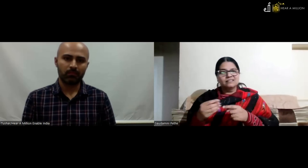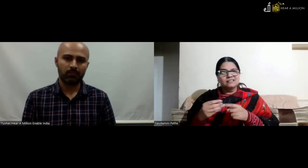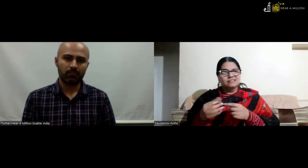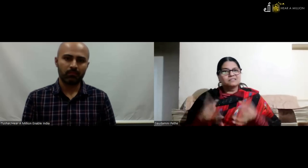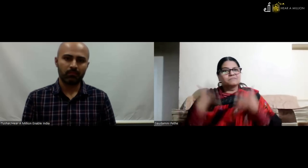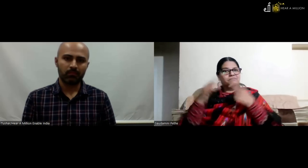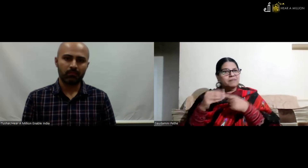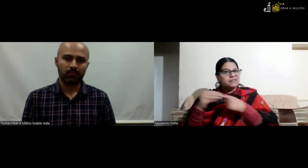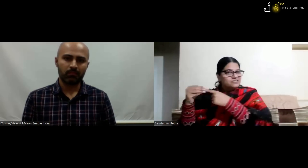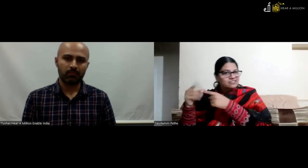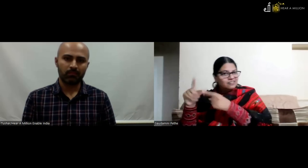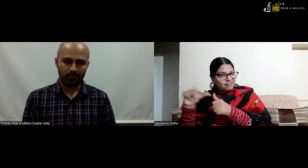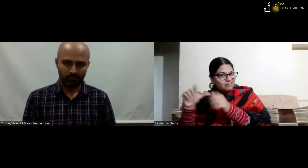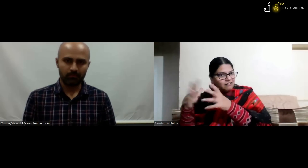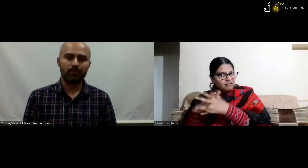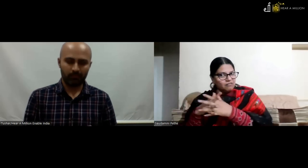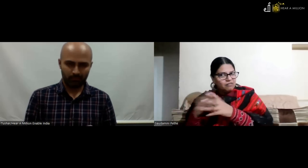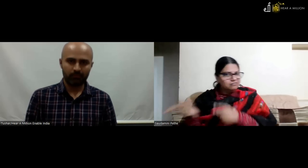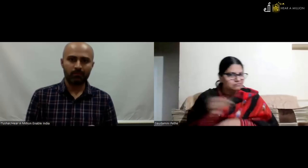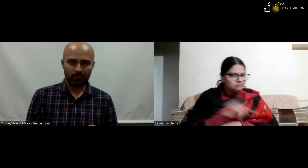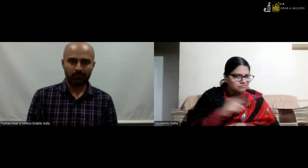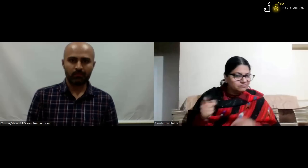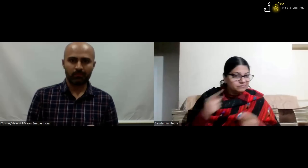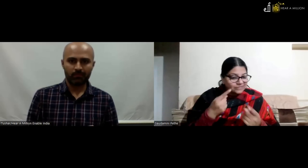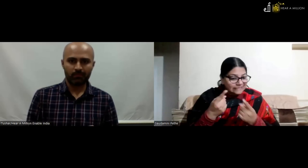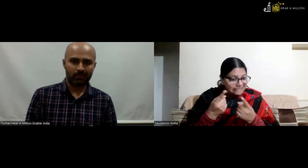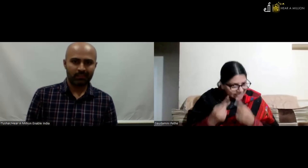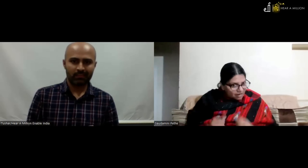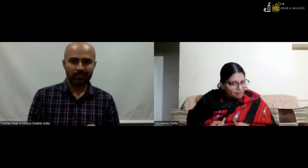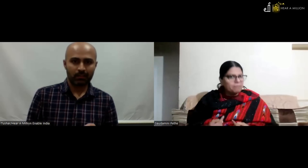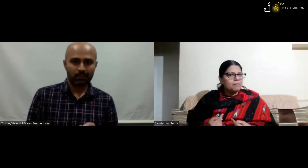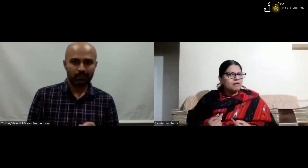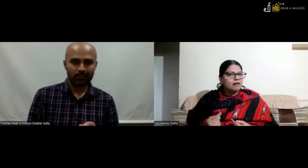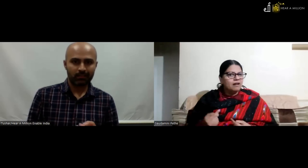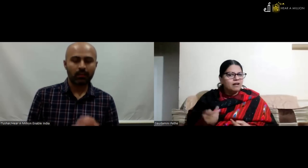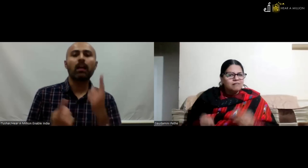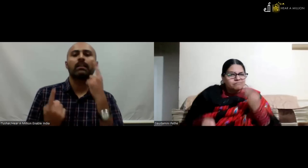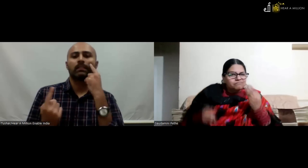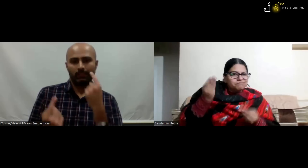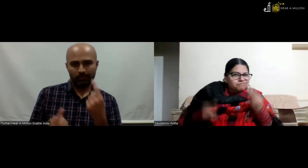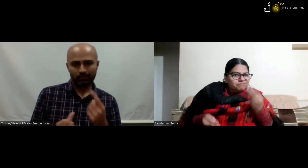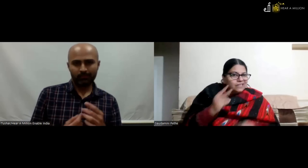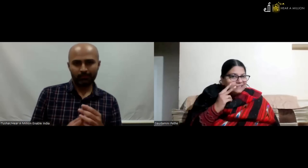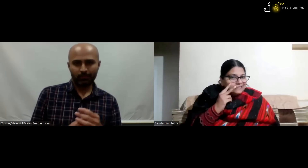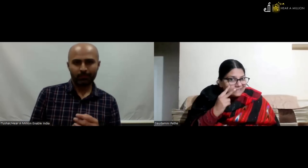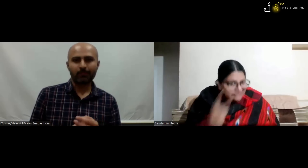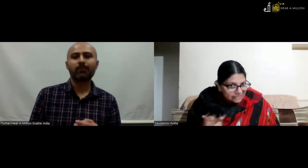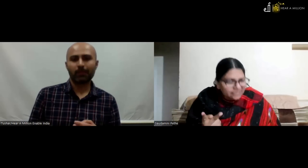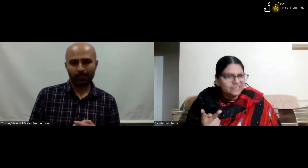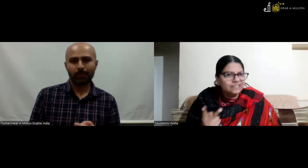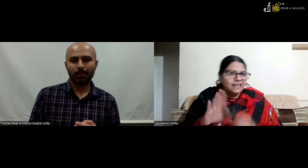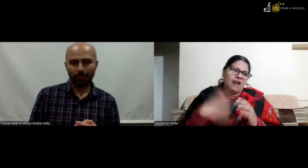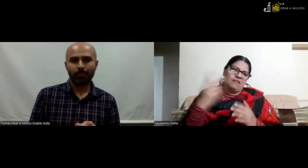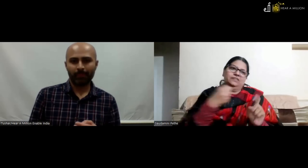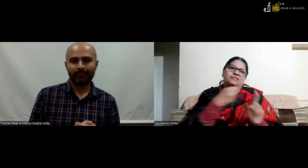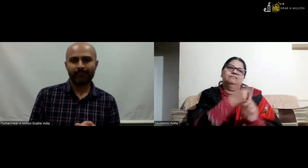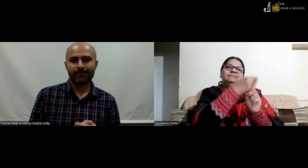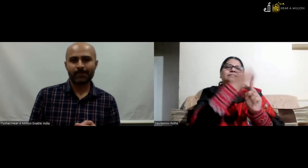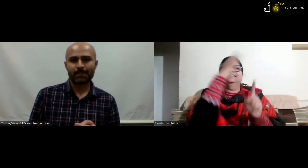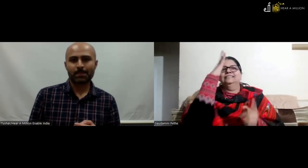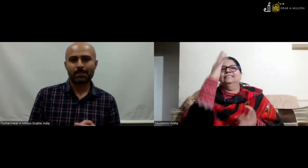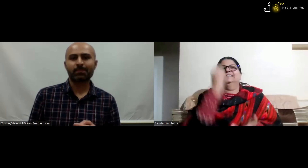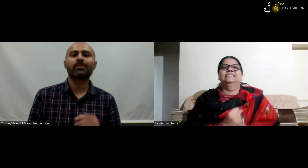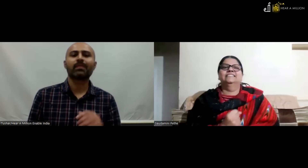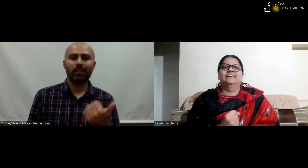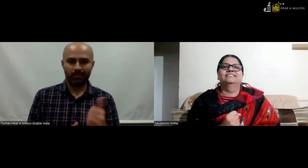are seeking a general law or other laws which has special law for the person